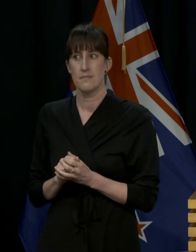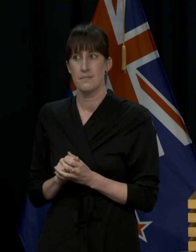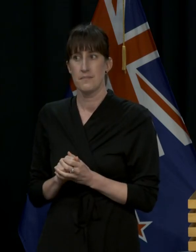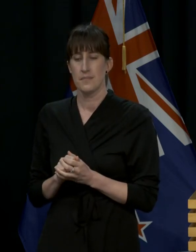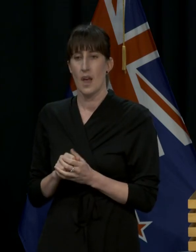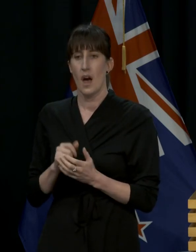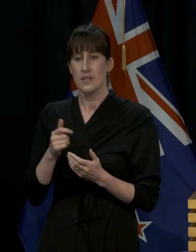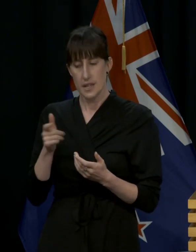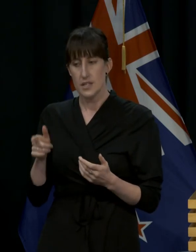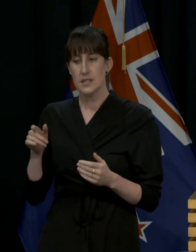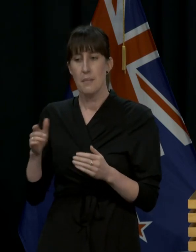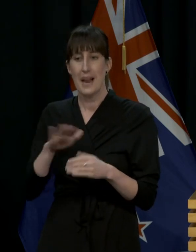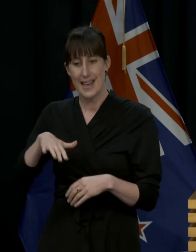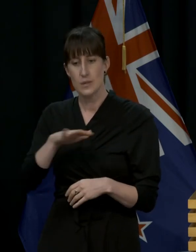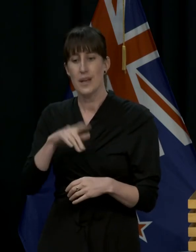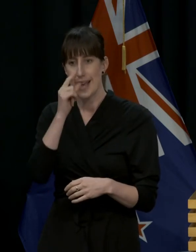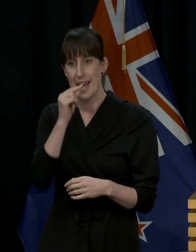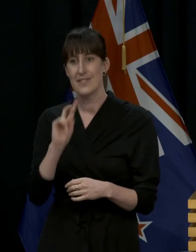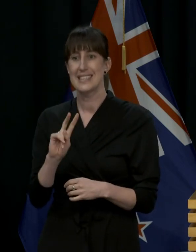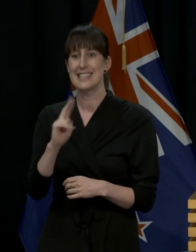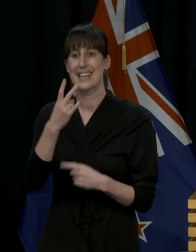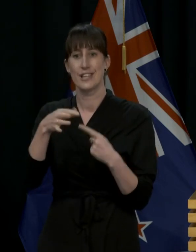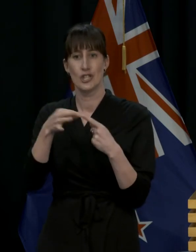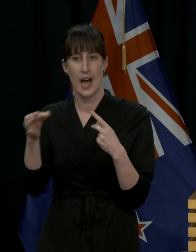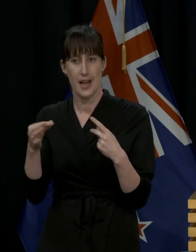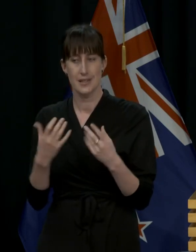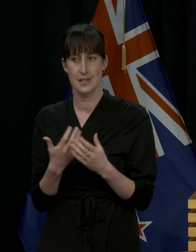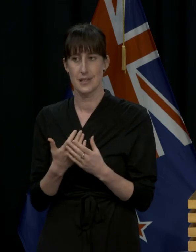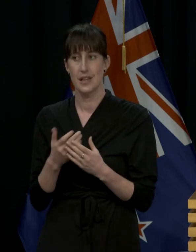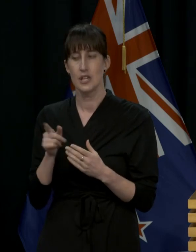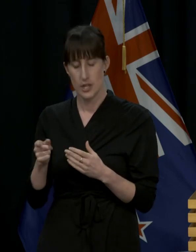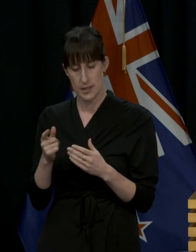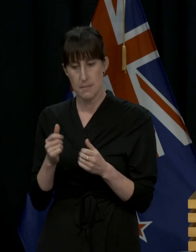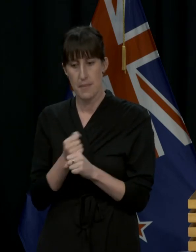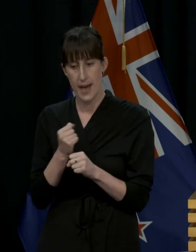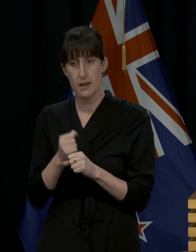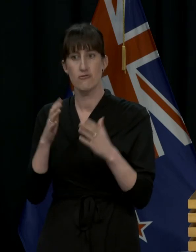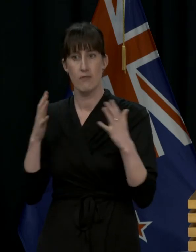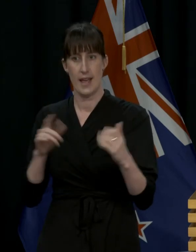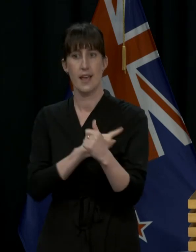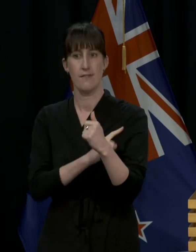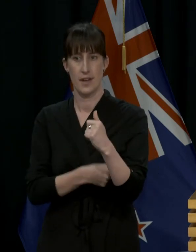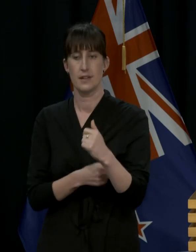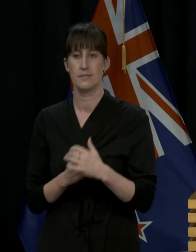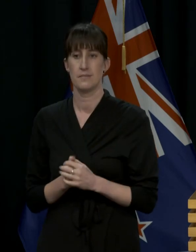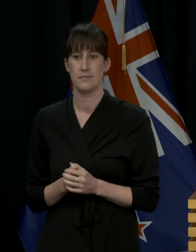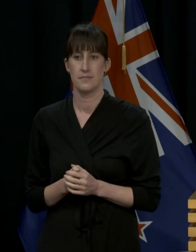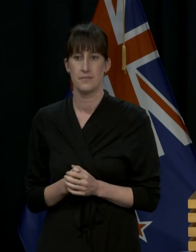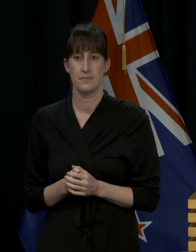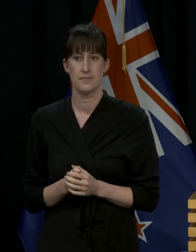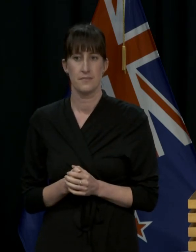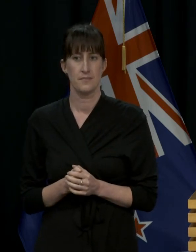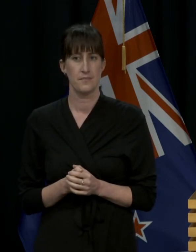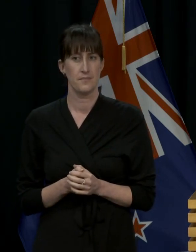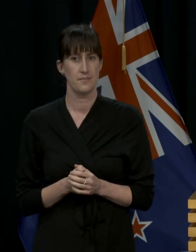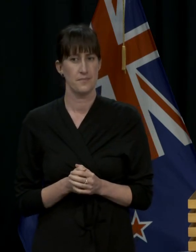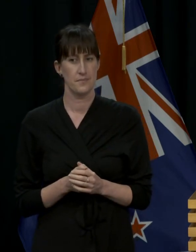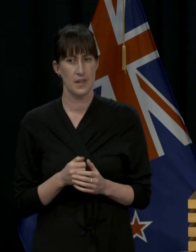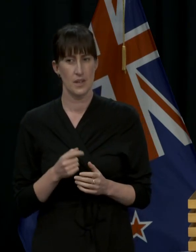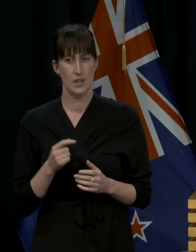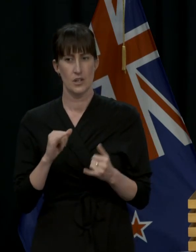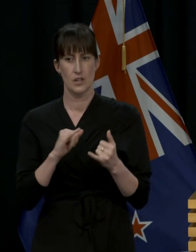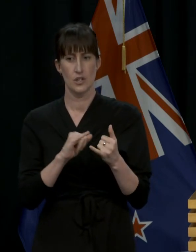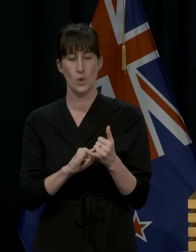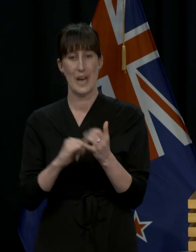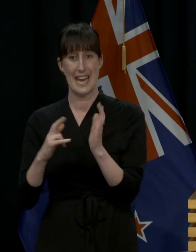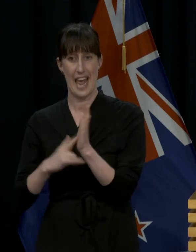be a place for second chances when people make an enormous effort, as Mika has. You were Nash disappointed to lose the police portfolio? No, I